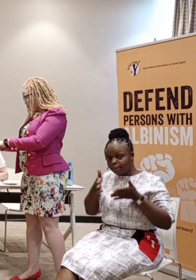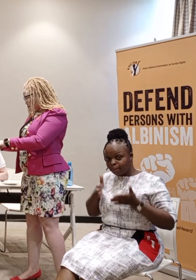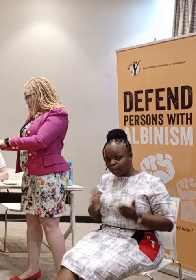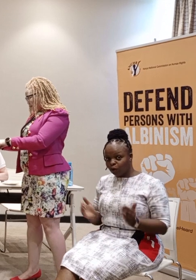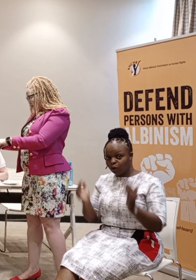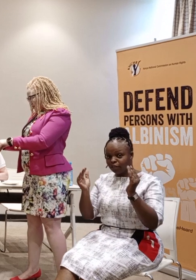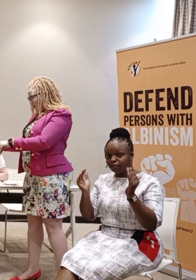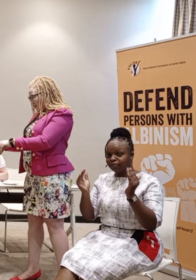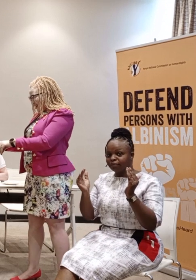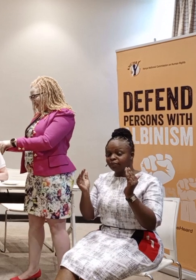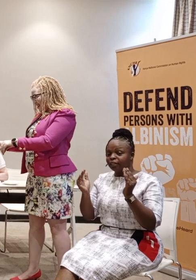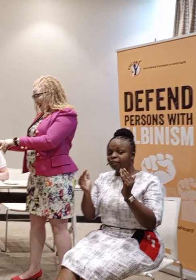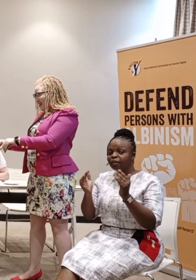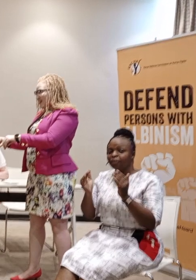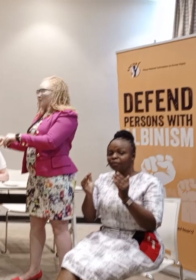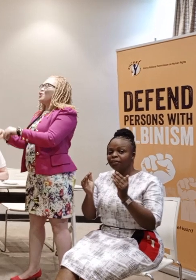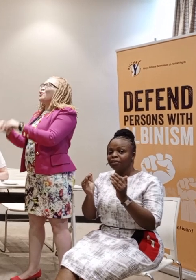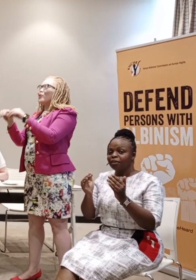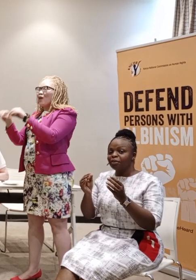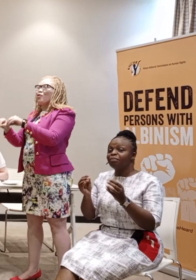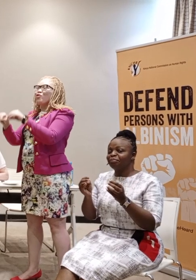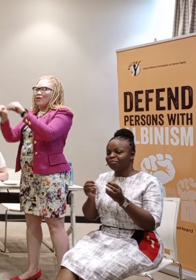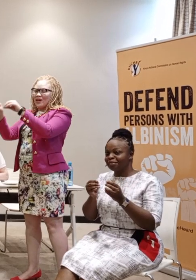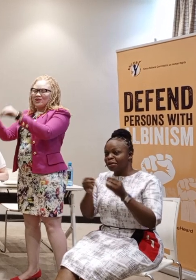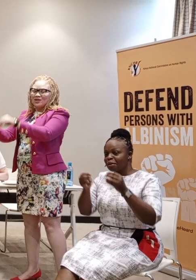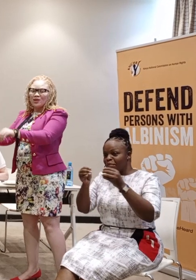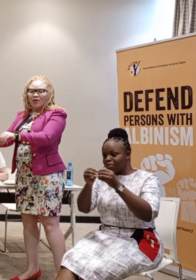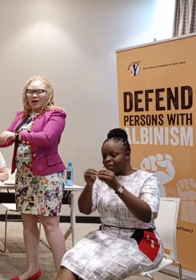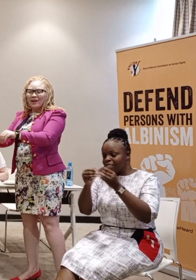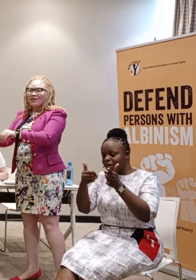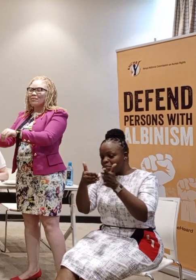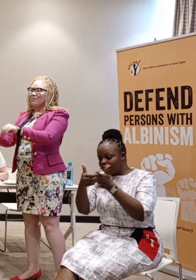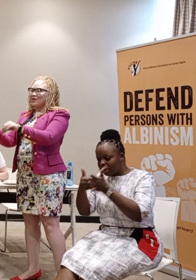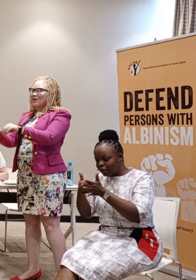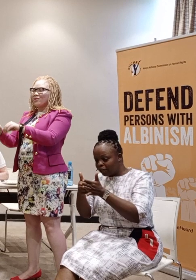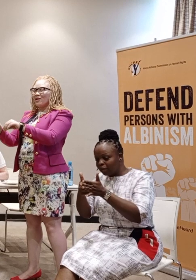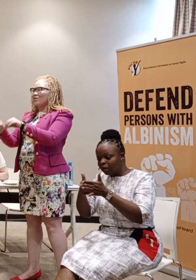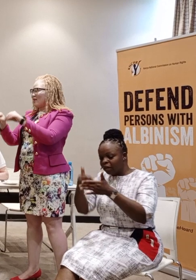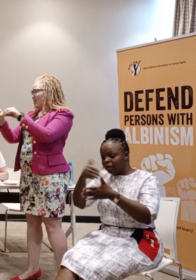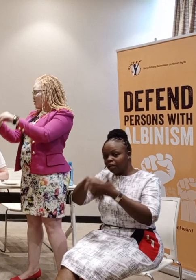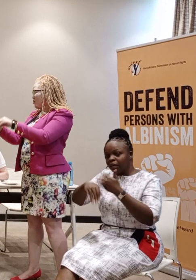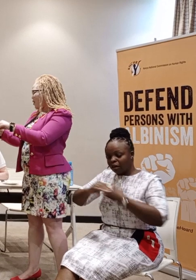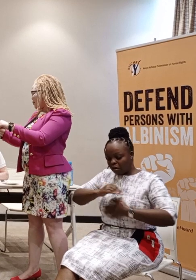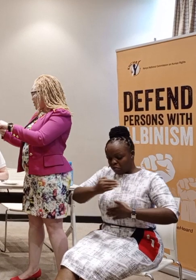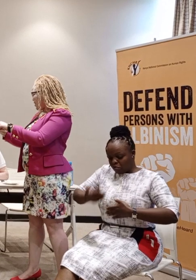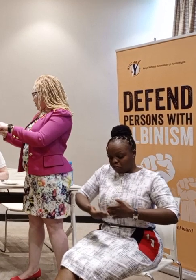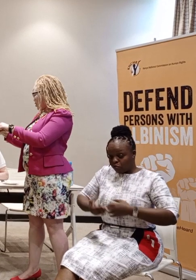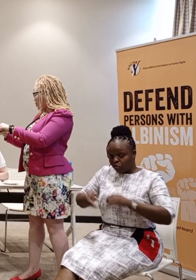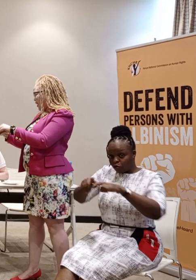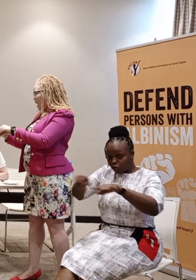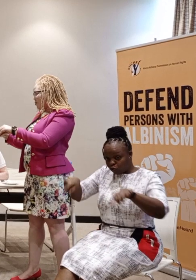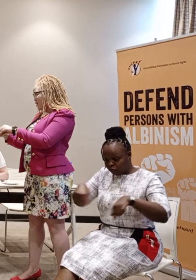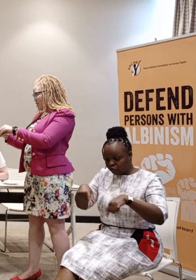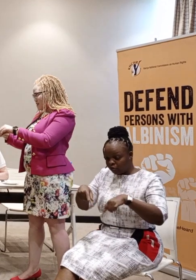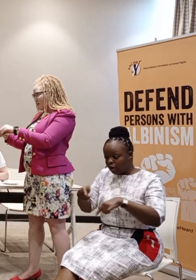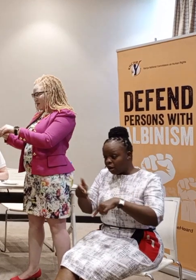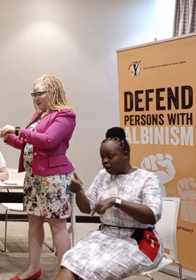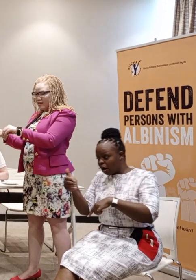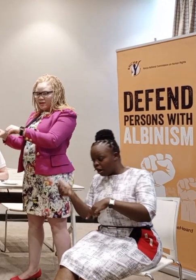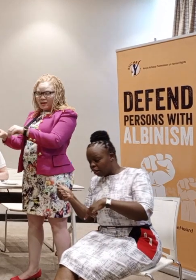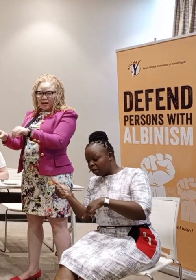room. Umeelewana? Unakufa, unazikwa. Mmesikia kuna watu wanazikwa maiti za watu wenye